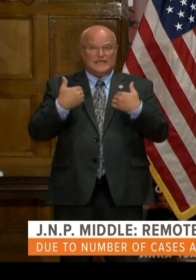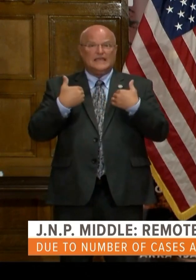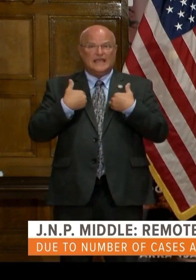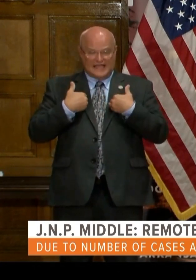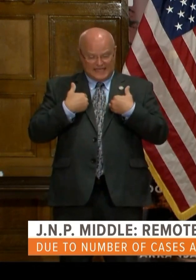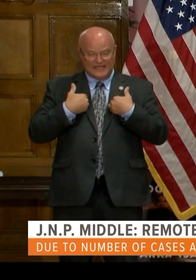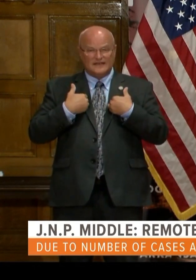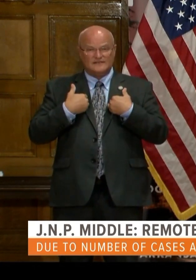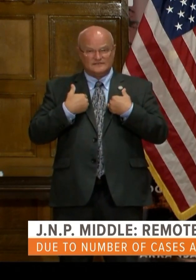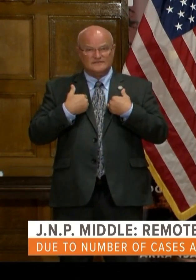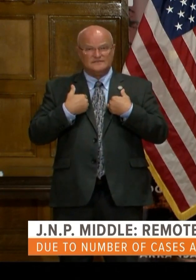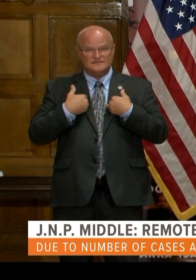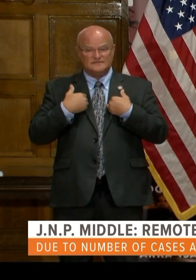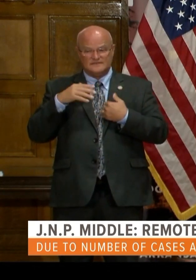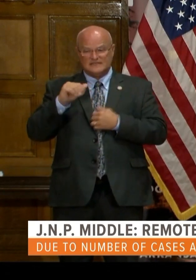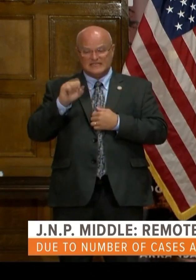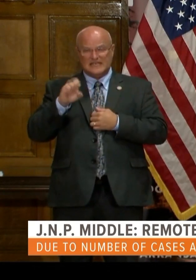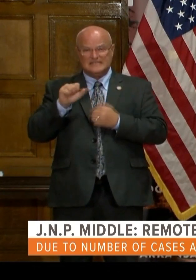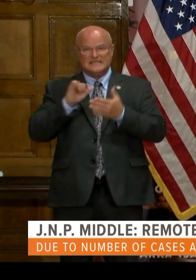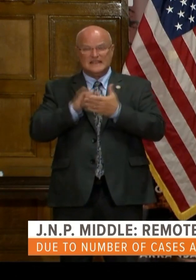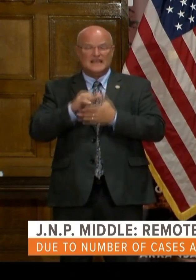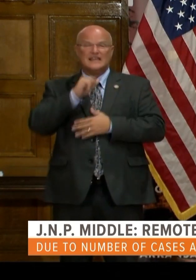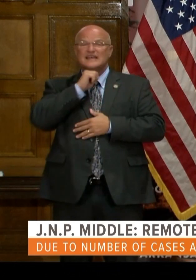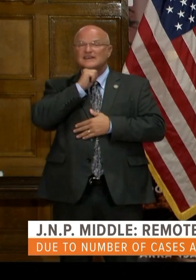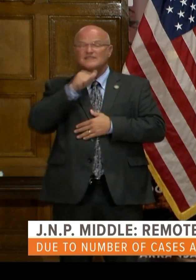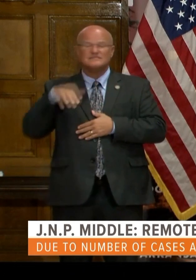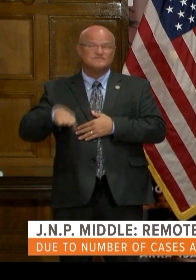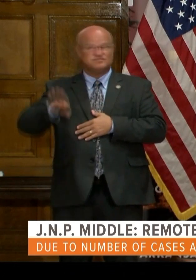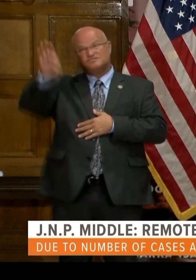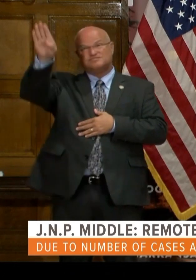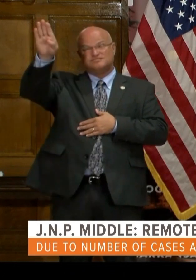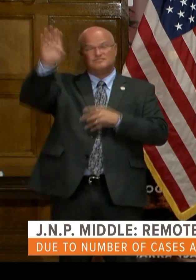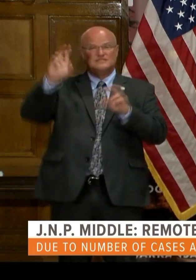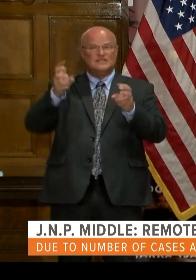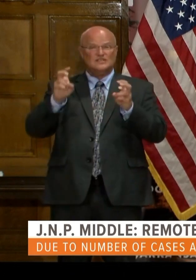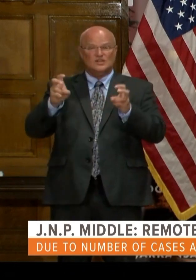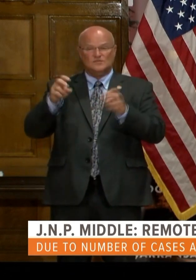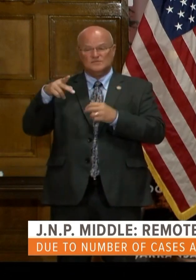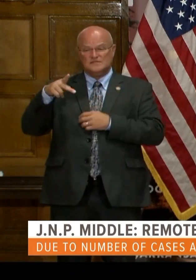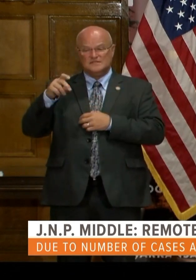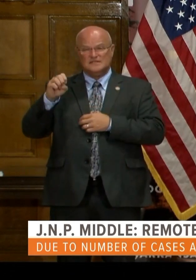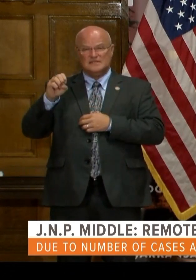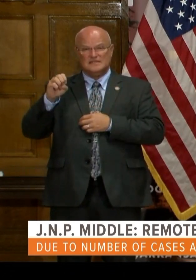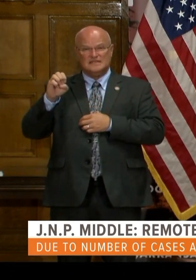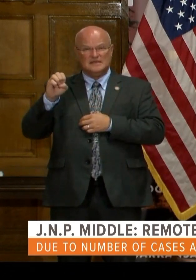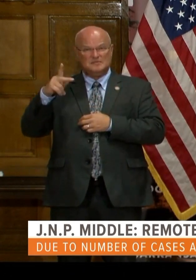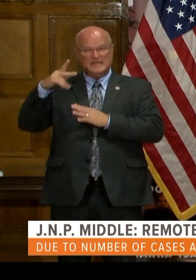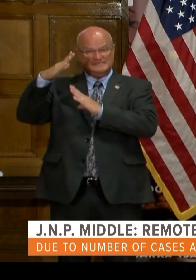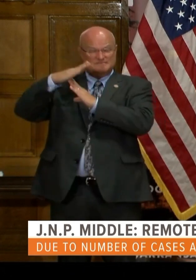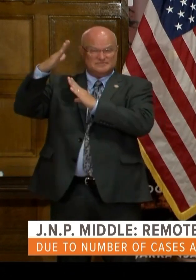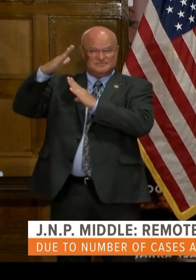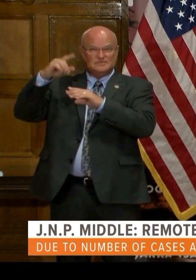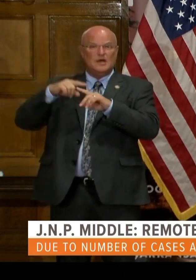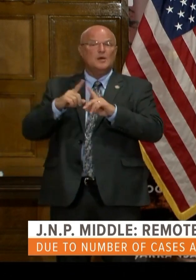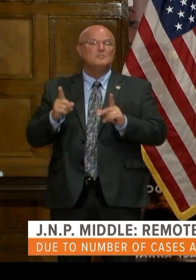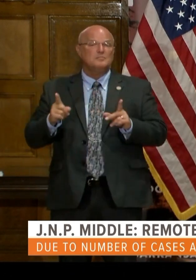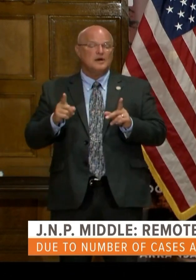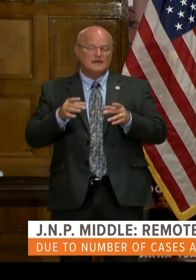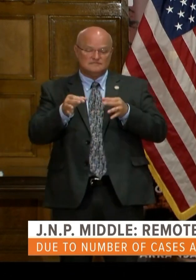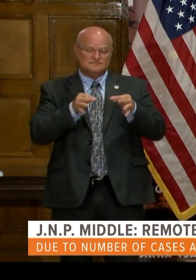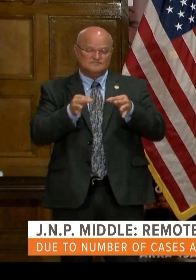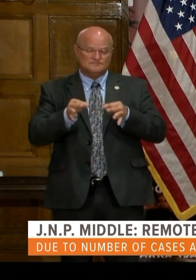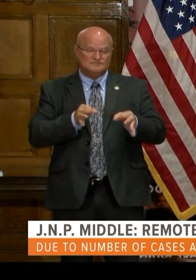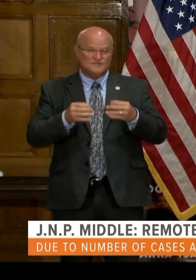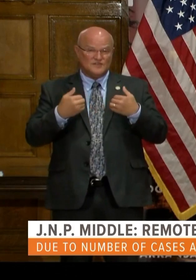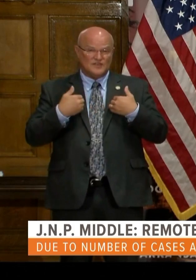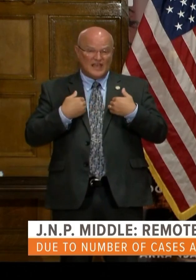had cases that have not skyrocketed in terms of the peak, but when he pointed out that if you